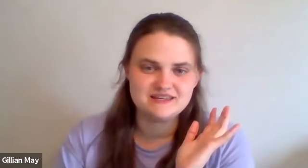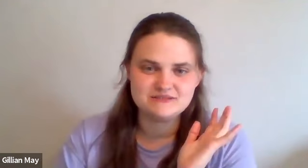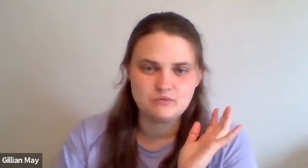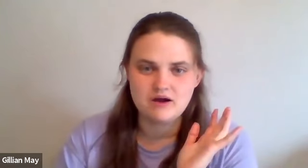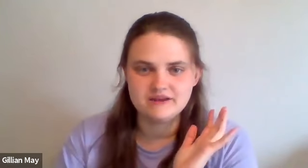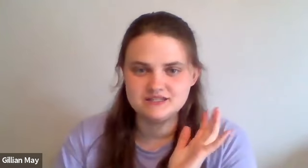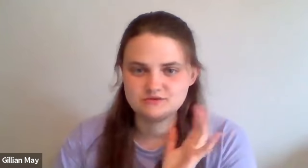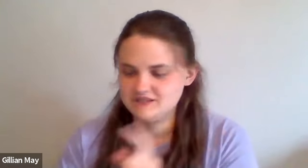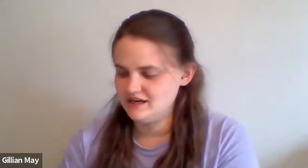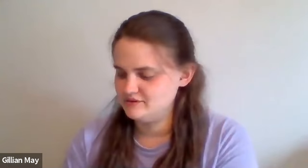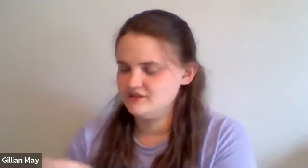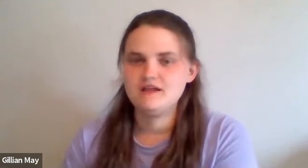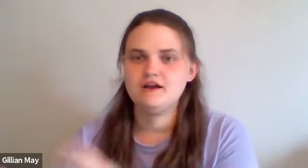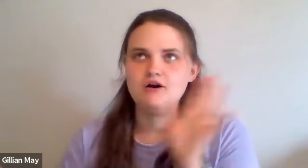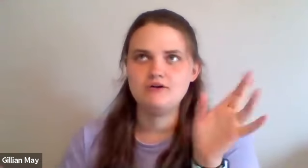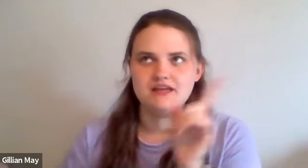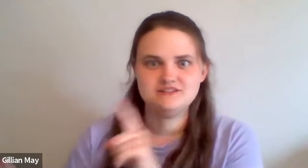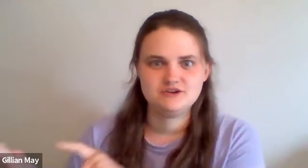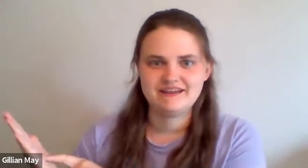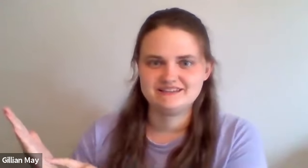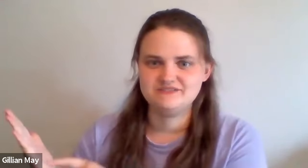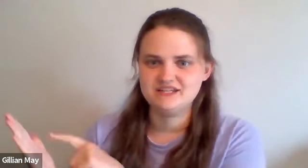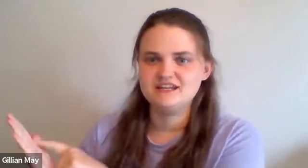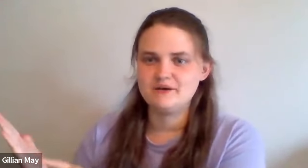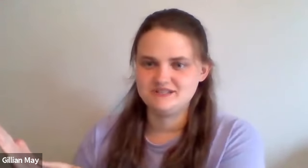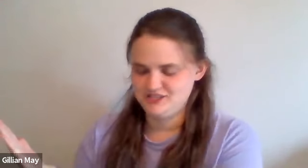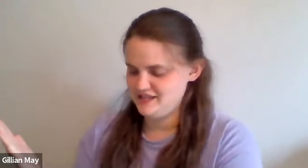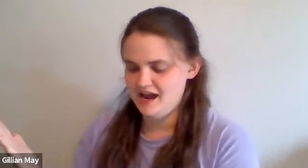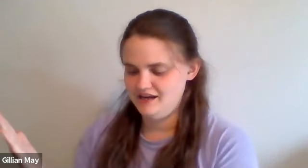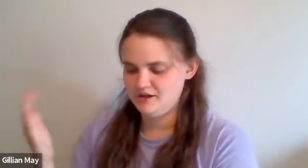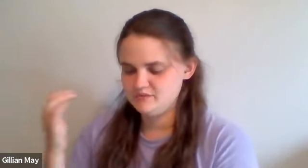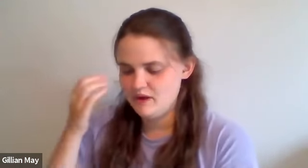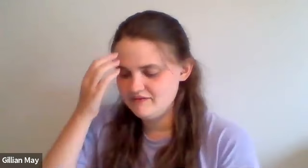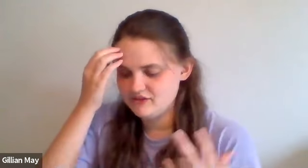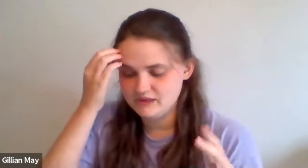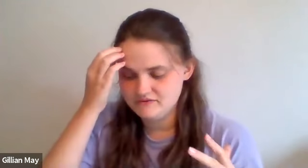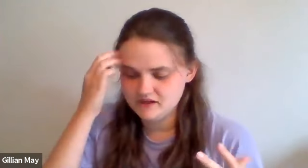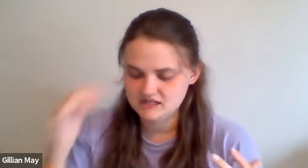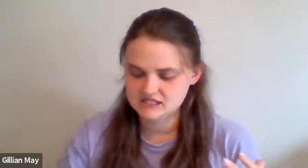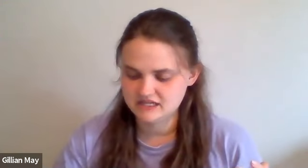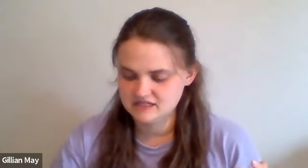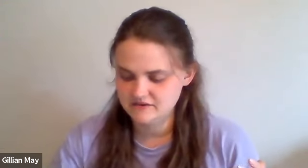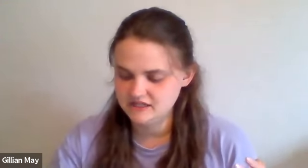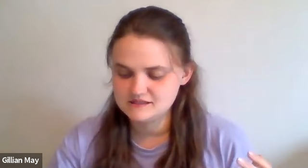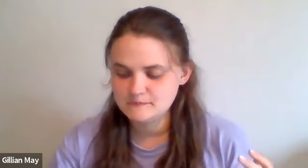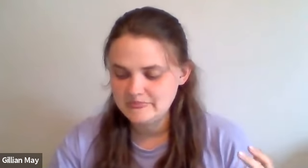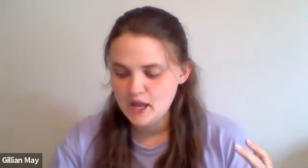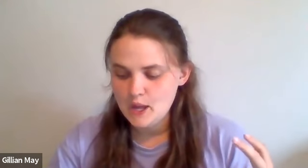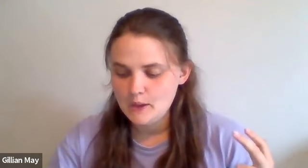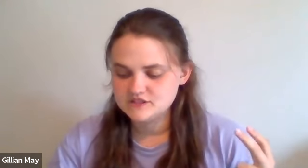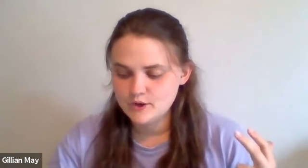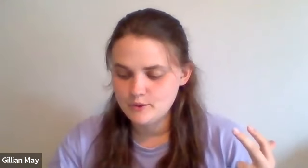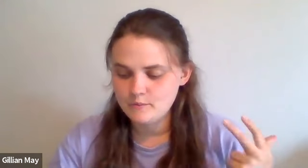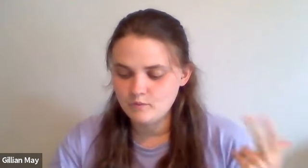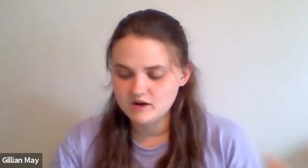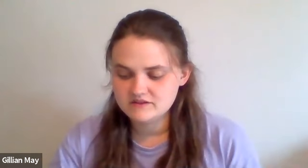this while the kids were resting. I was literally like, oh, that's a good activity. And I was just adding up. So I have like 3 different kinds of activities. So one of the